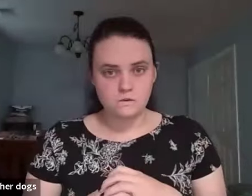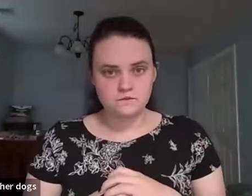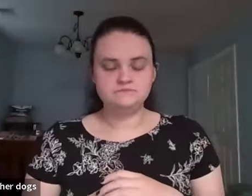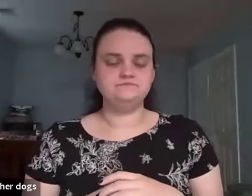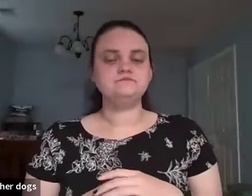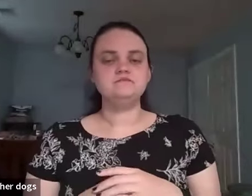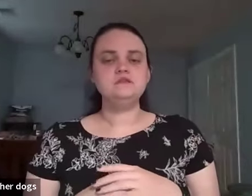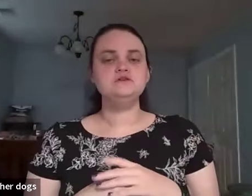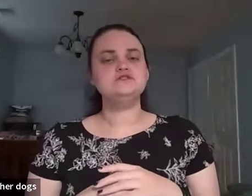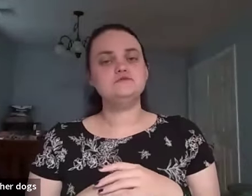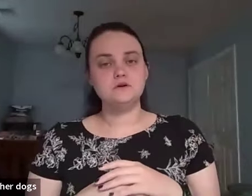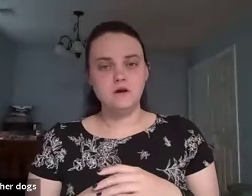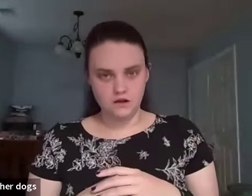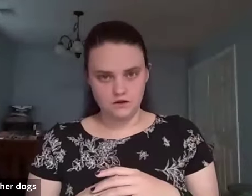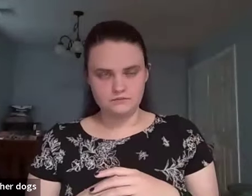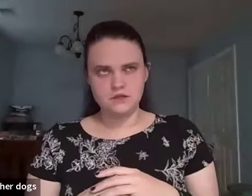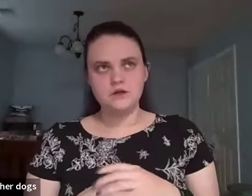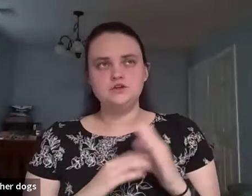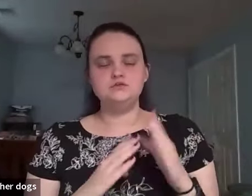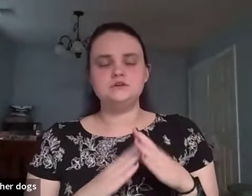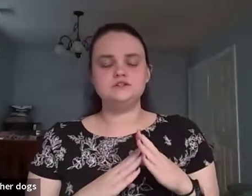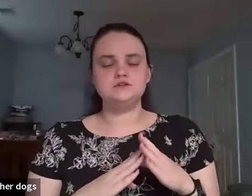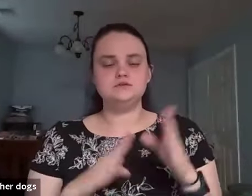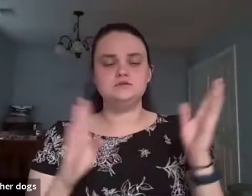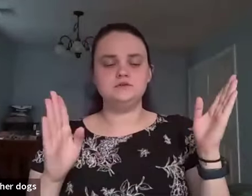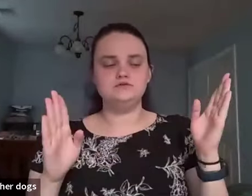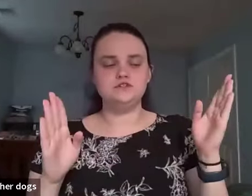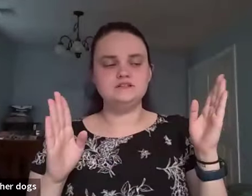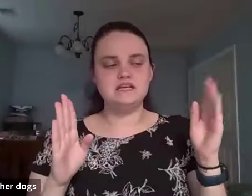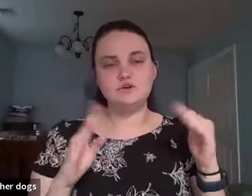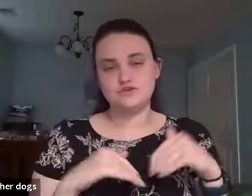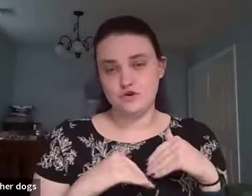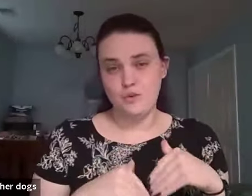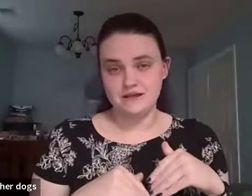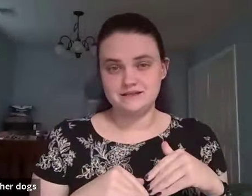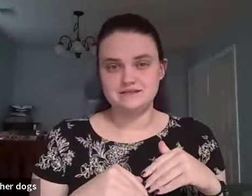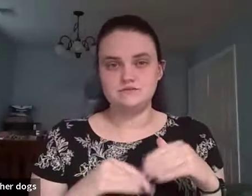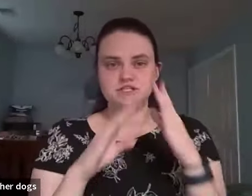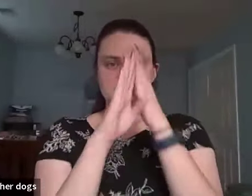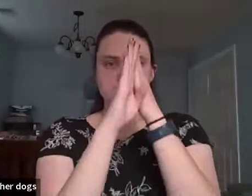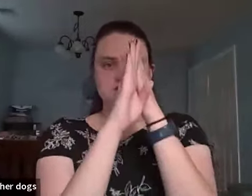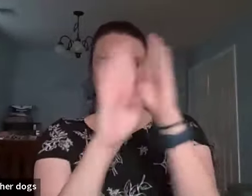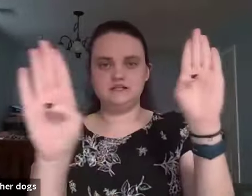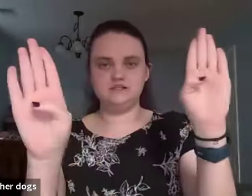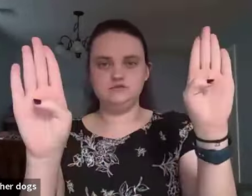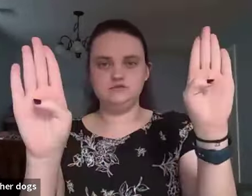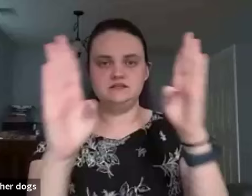calm. So for calm, you do the same also for quiet, which is you start with like two